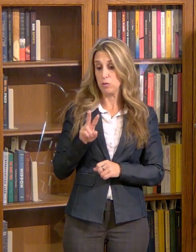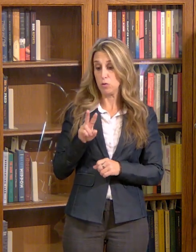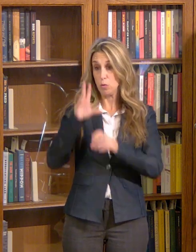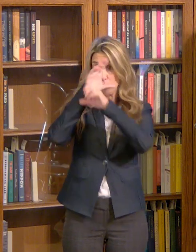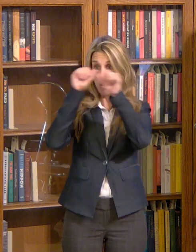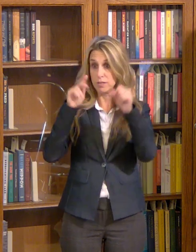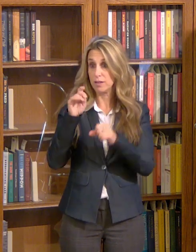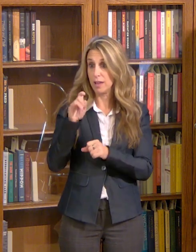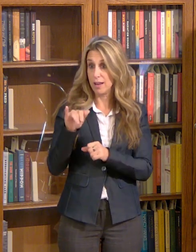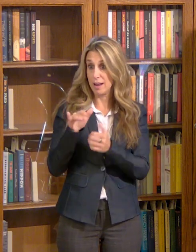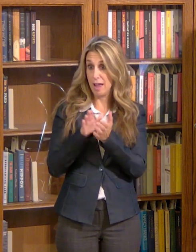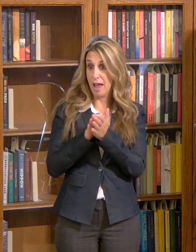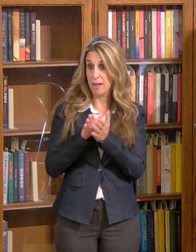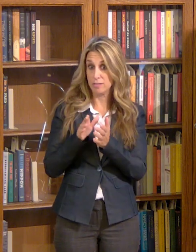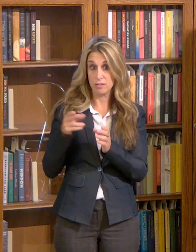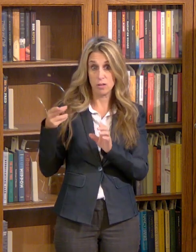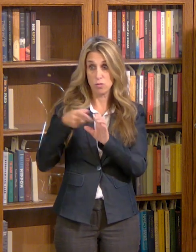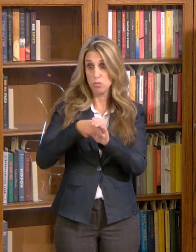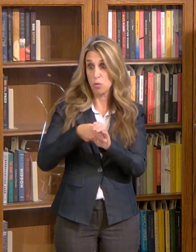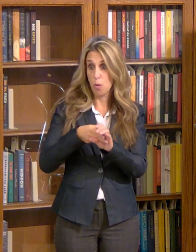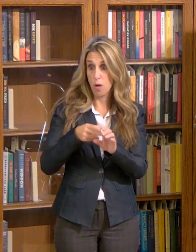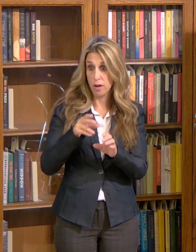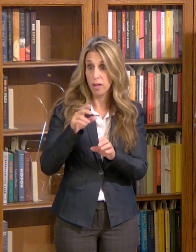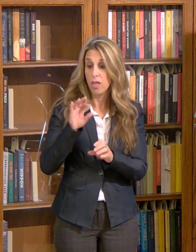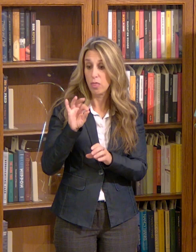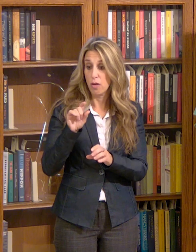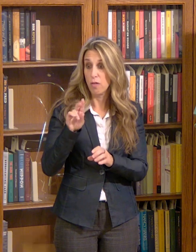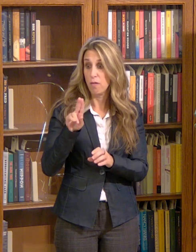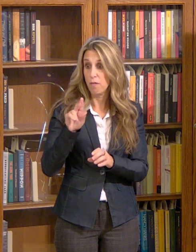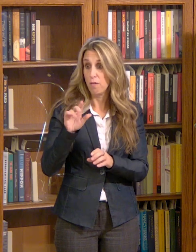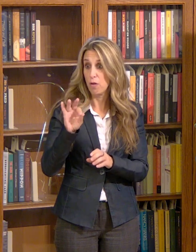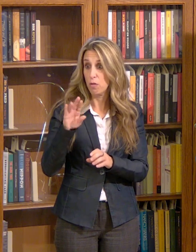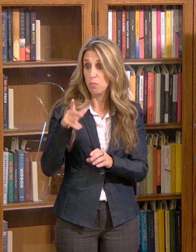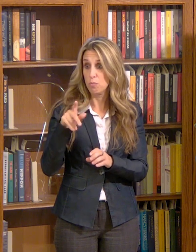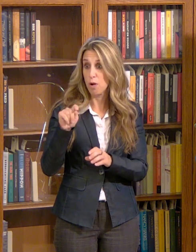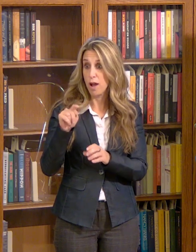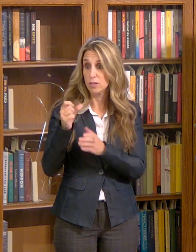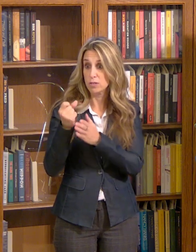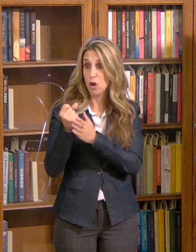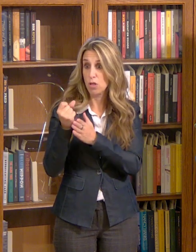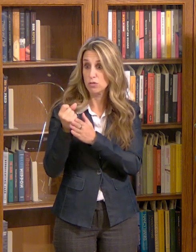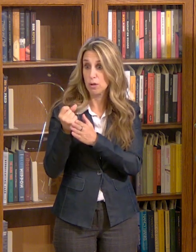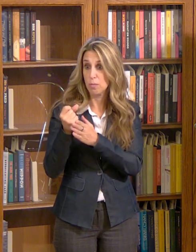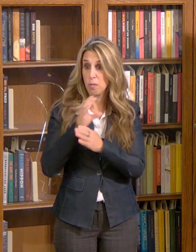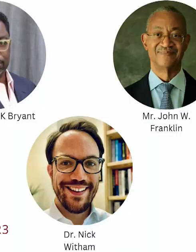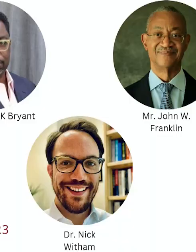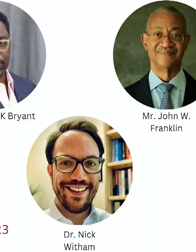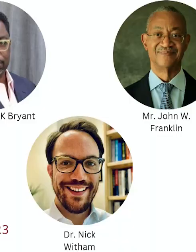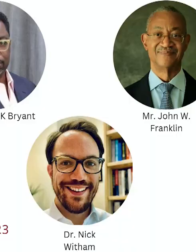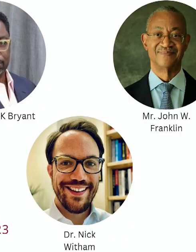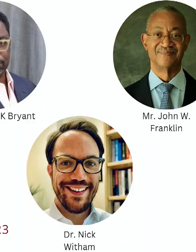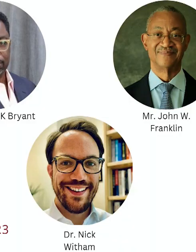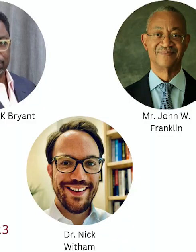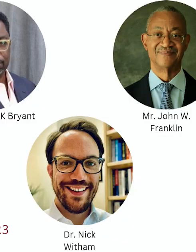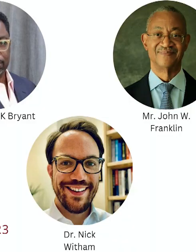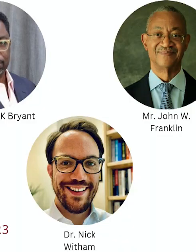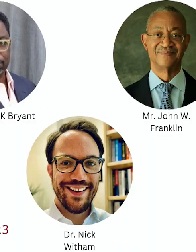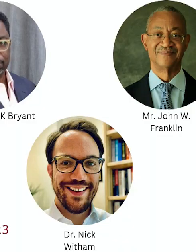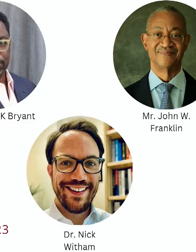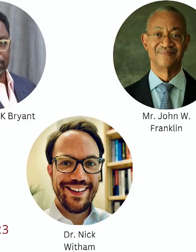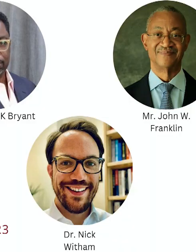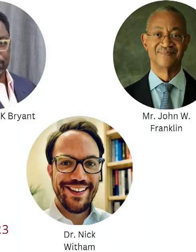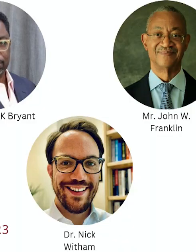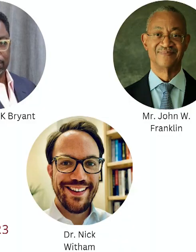Kennedy to join the full brigh foreign scholarship board in an interview with Ray arsof he was